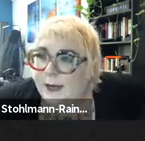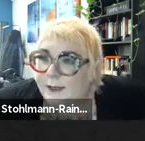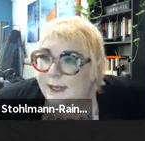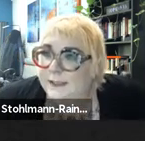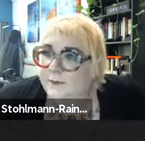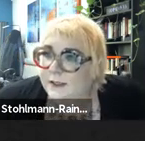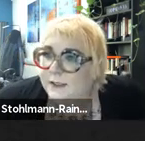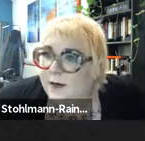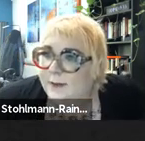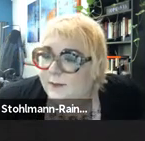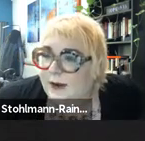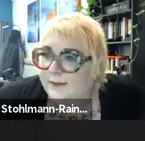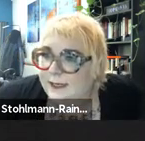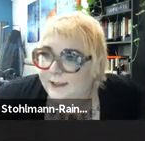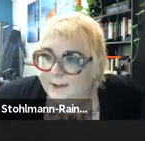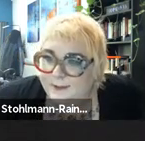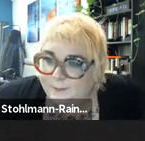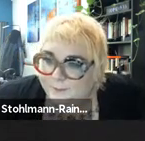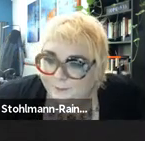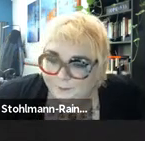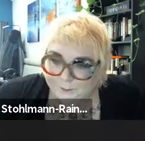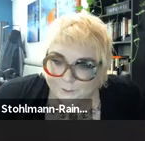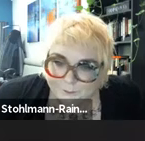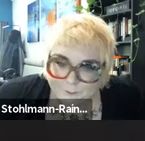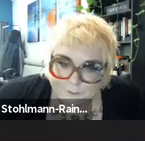all right leah did you want to talk about the privacy issues